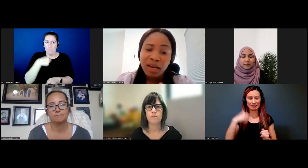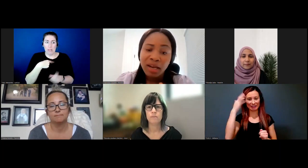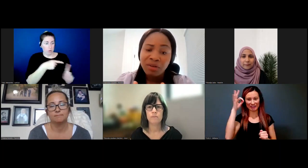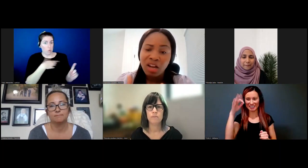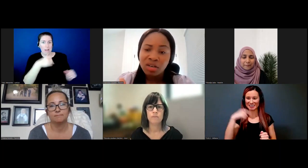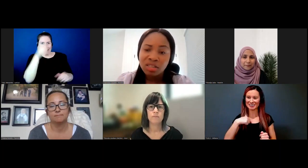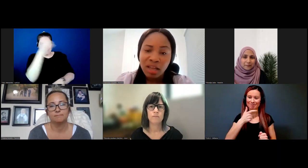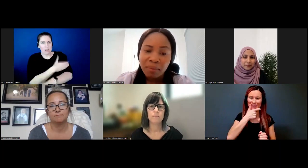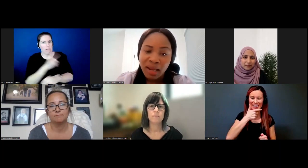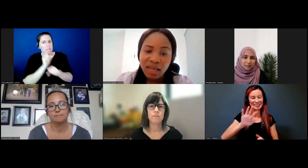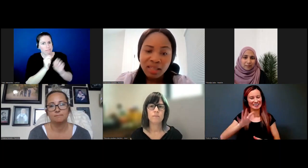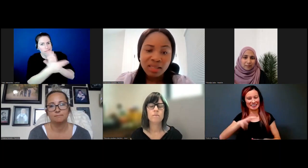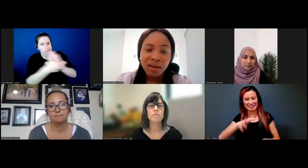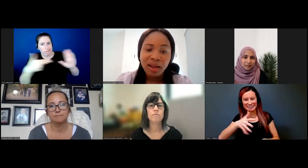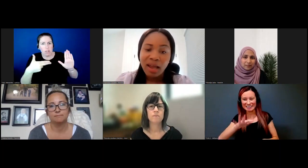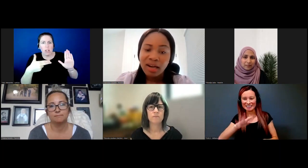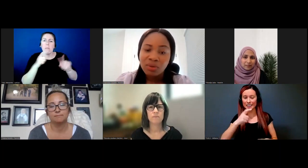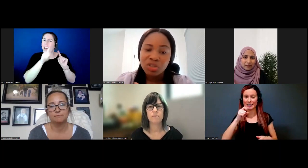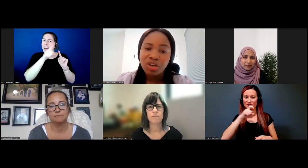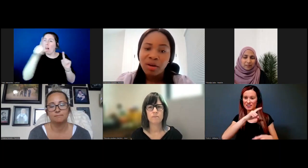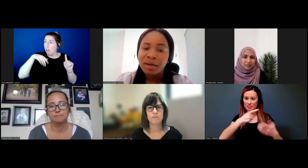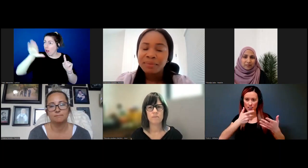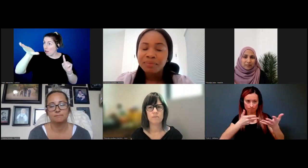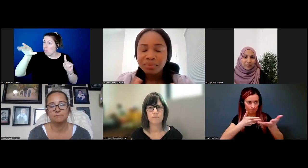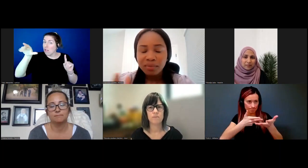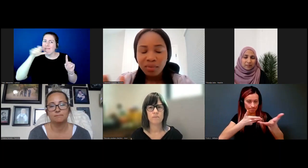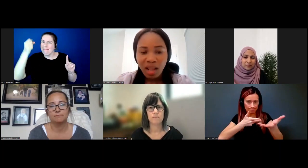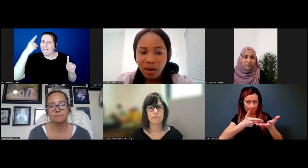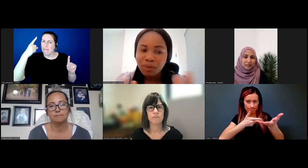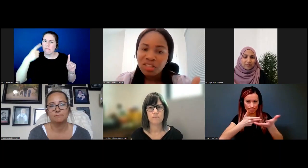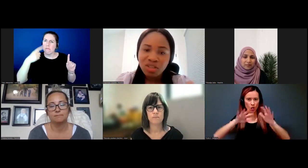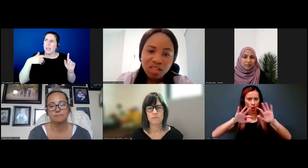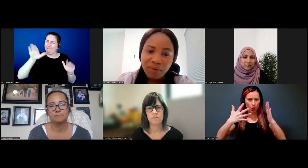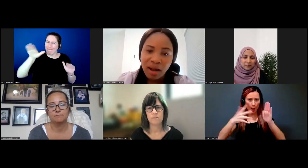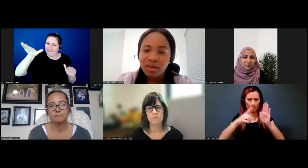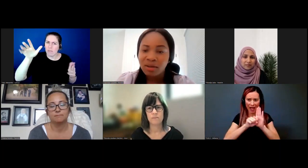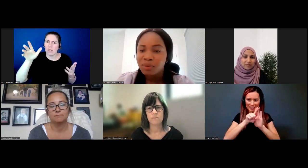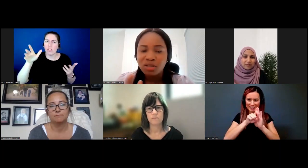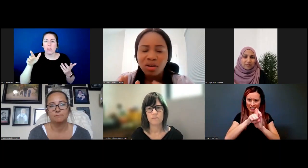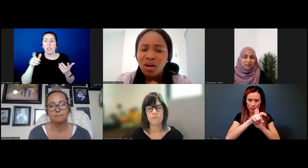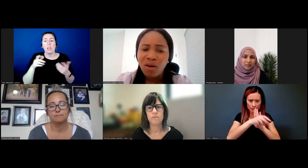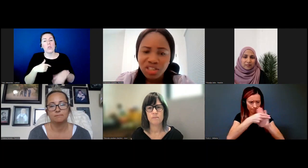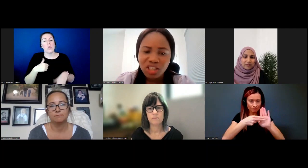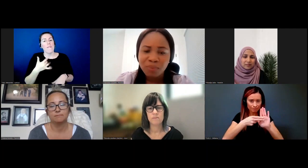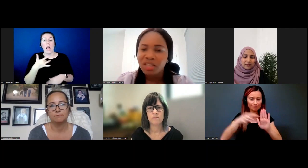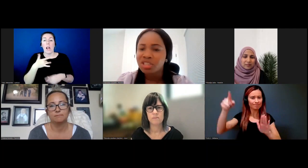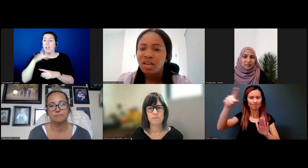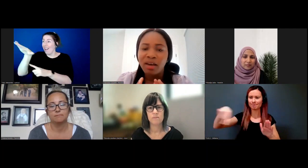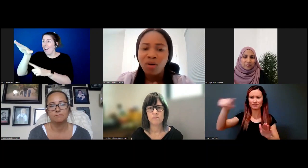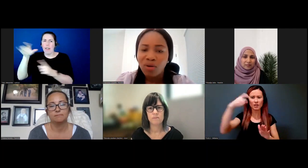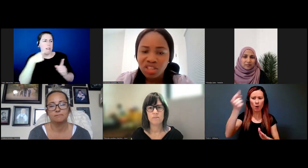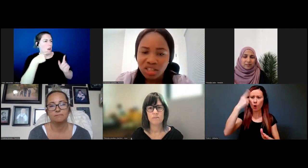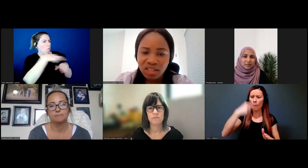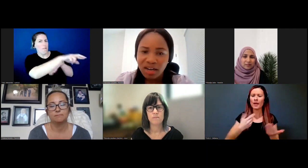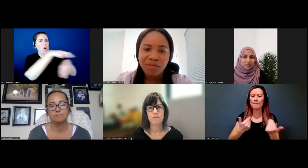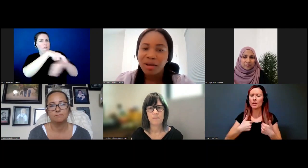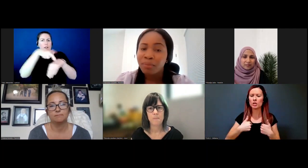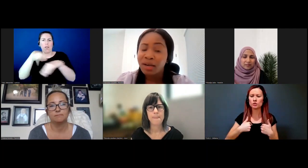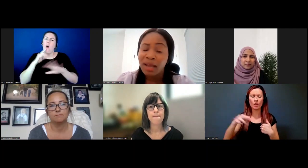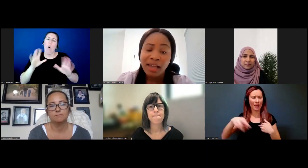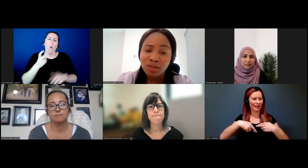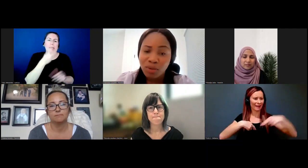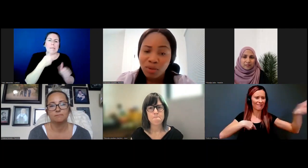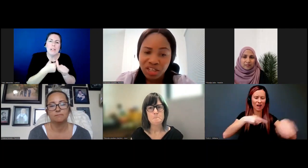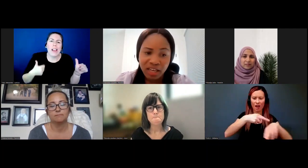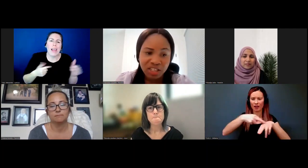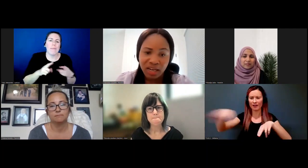met people that didn't really understand my needs. And as I was sharing, I was being tossed around. I was being told, oh, it's just speech delay. Oh, it's just an African